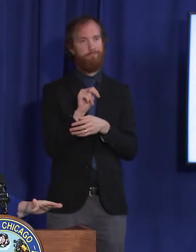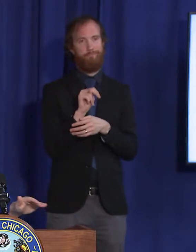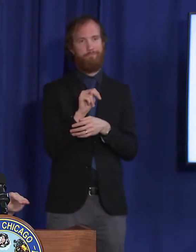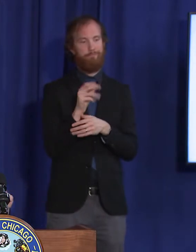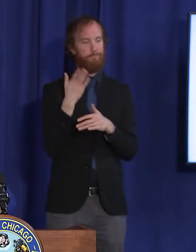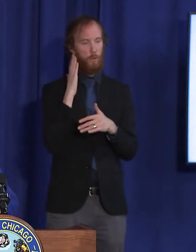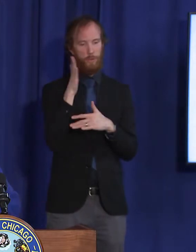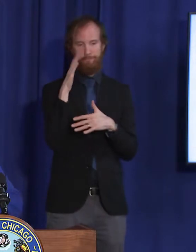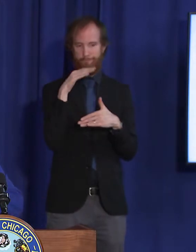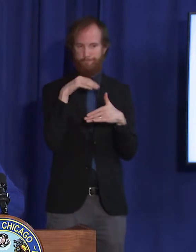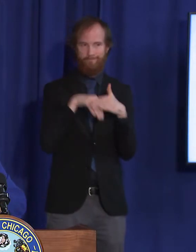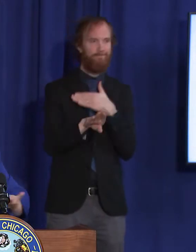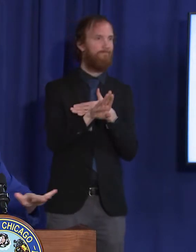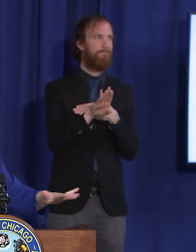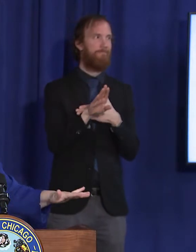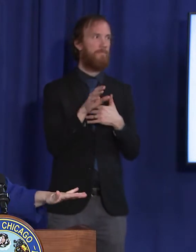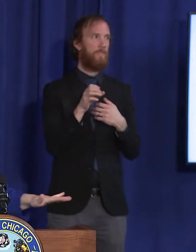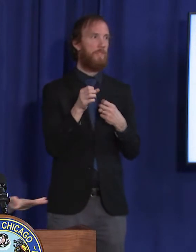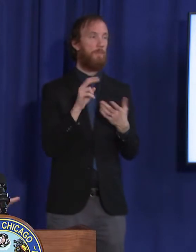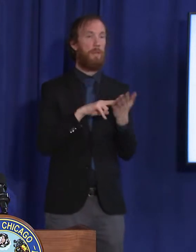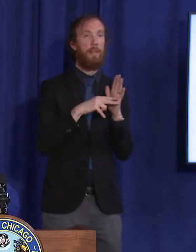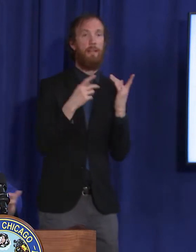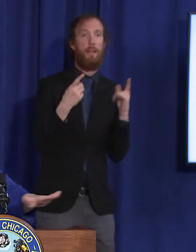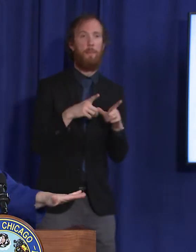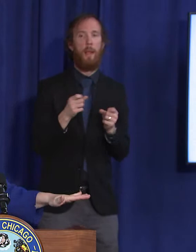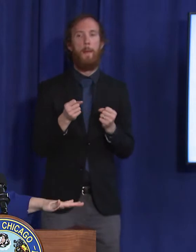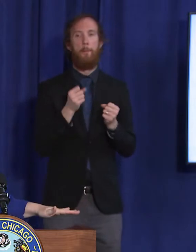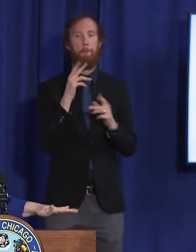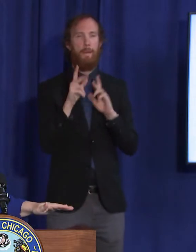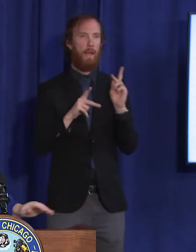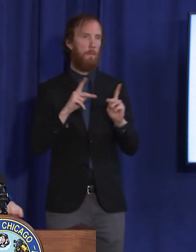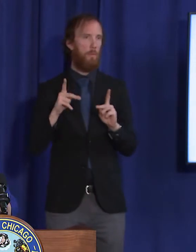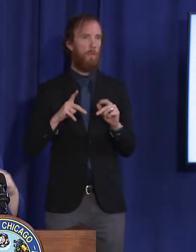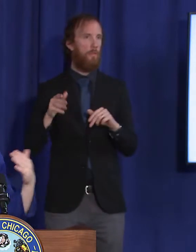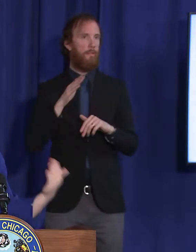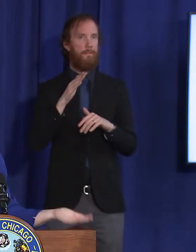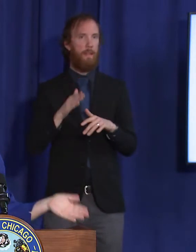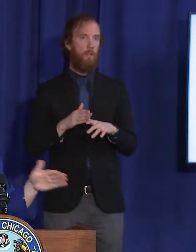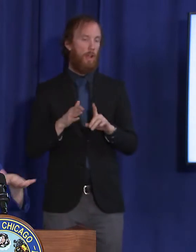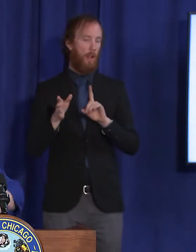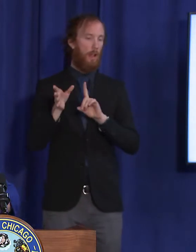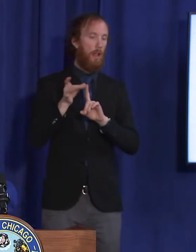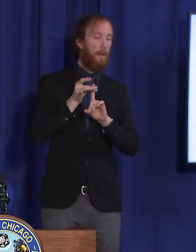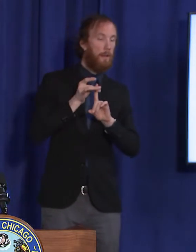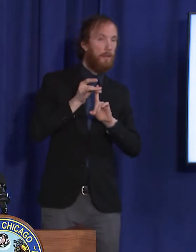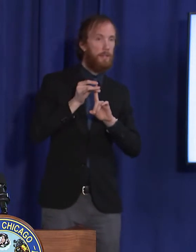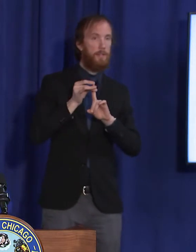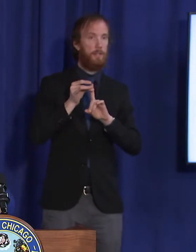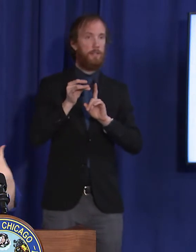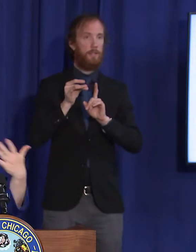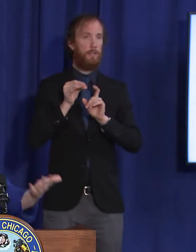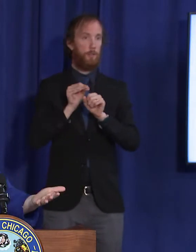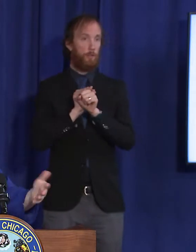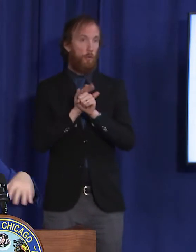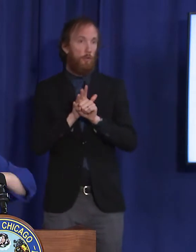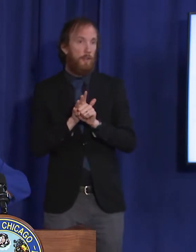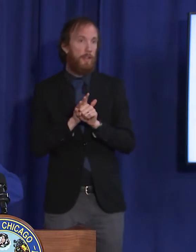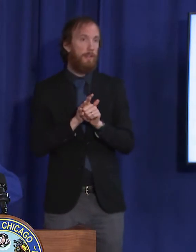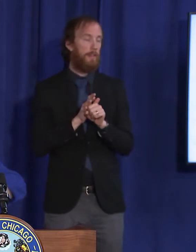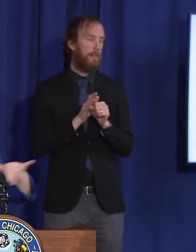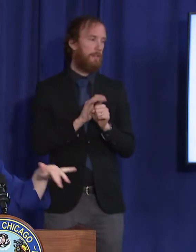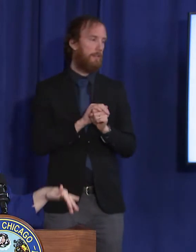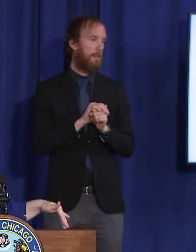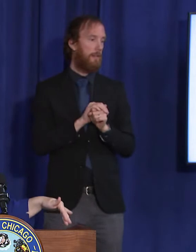of folks who have never seen COVID before at all, have no prior, infection. Now, the good news